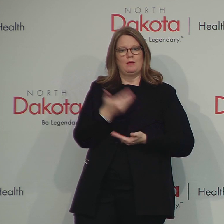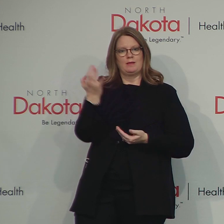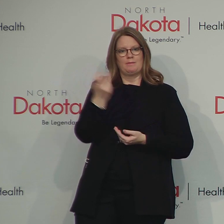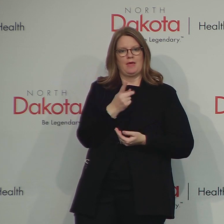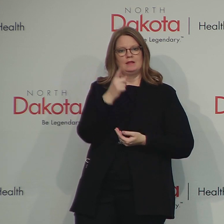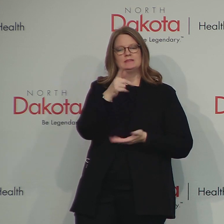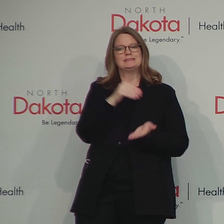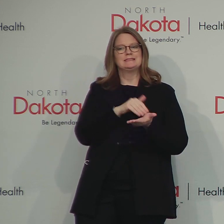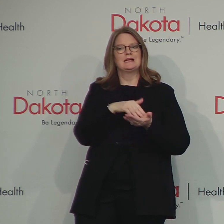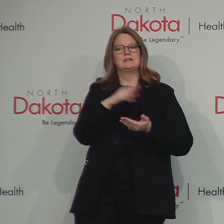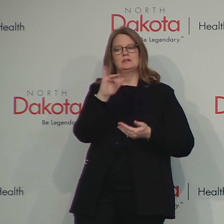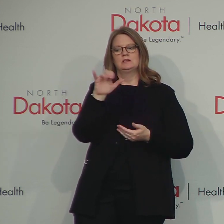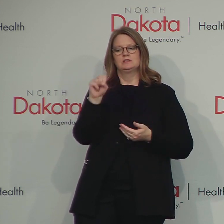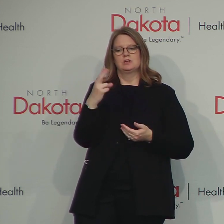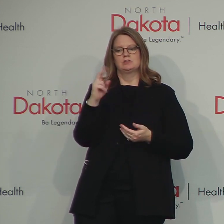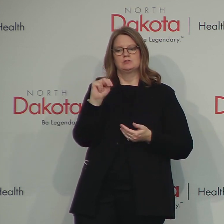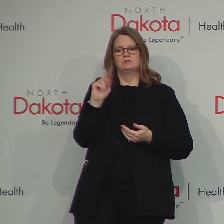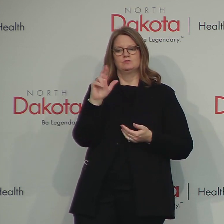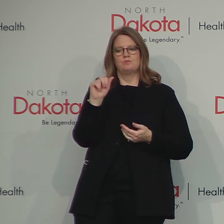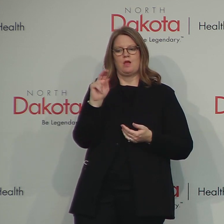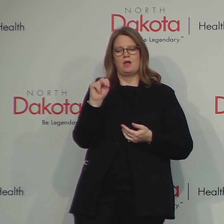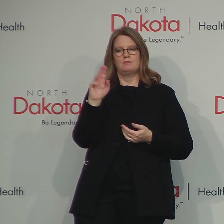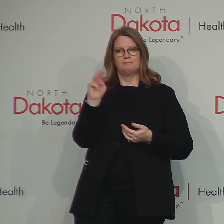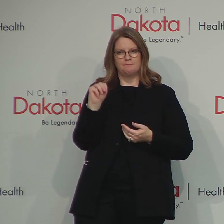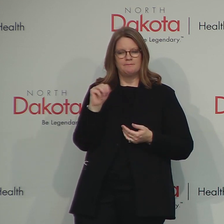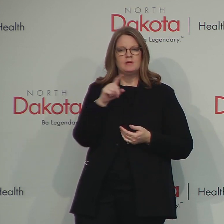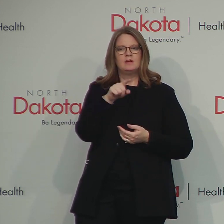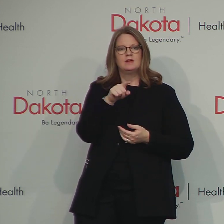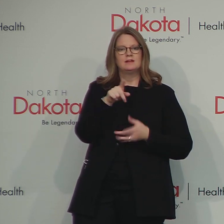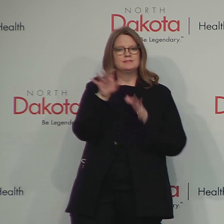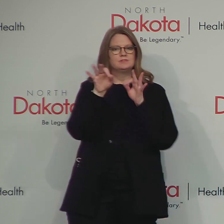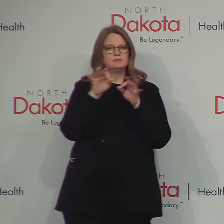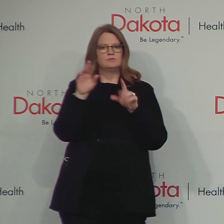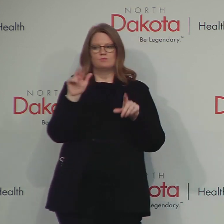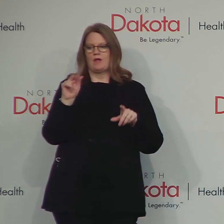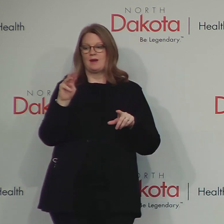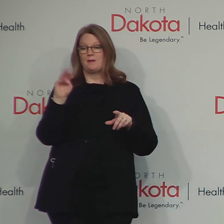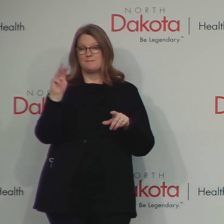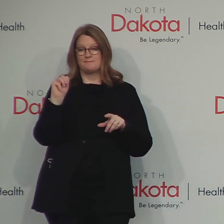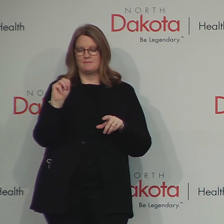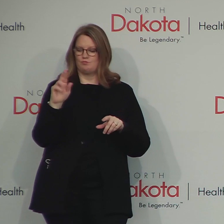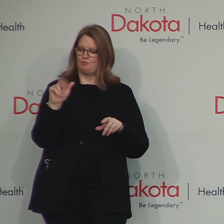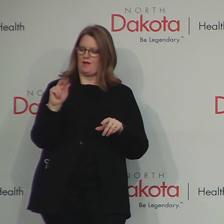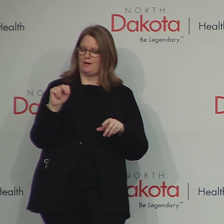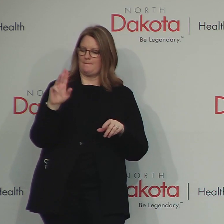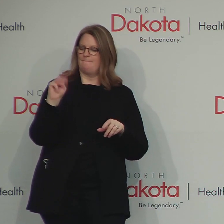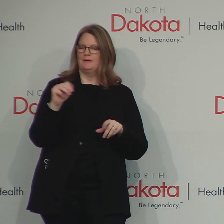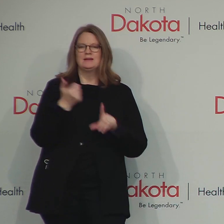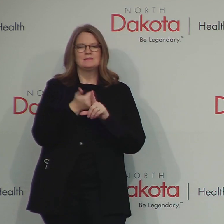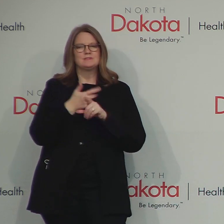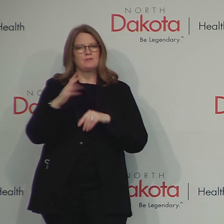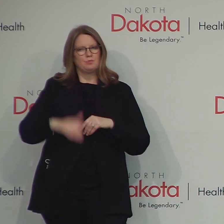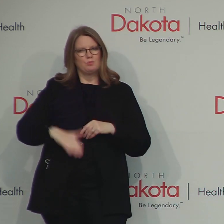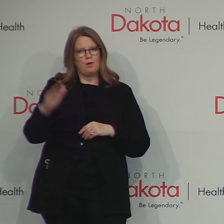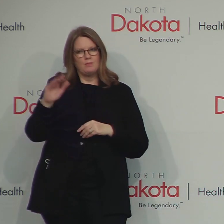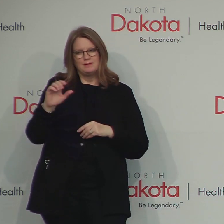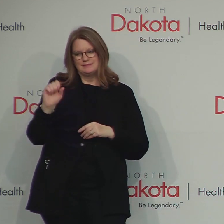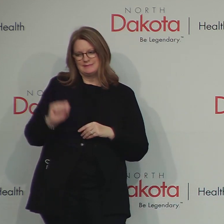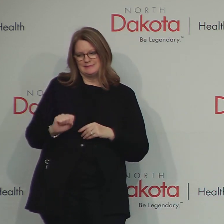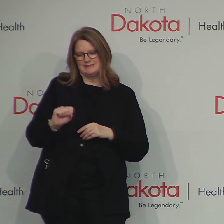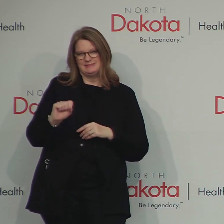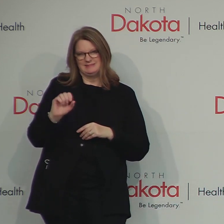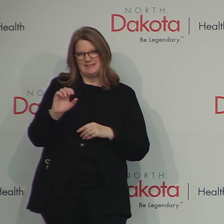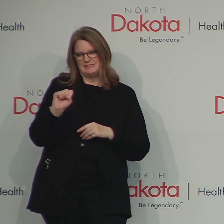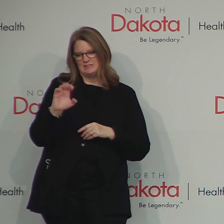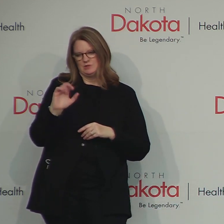briefing Dr. Joshua Ranum. As I described before, Dr. Ranum grew up in rural southwestern North Dakota in the town of Scranton, not